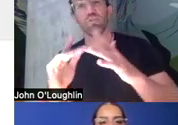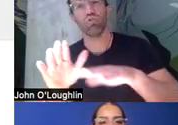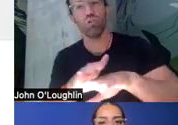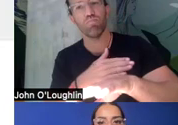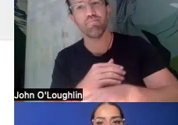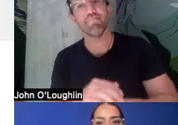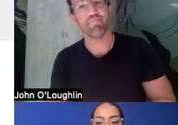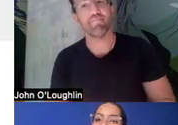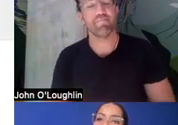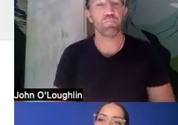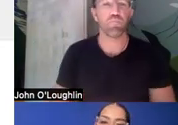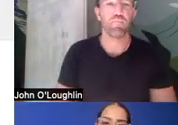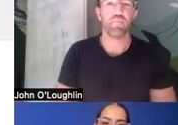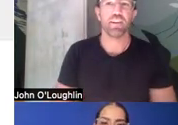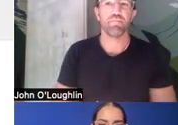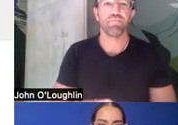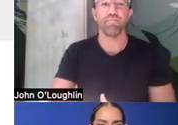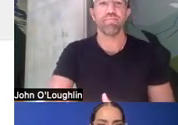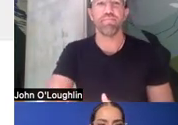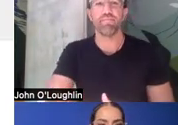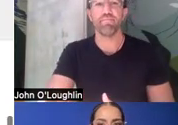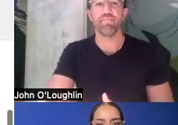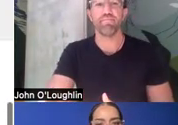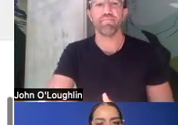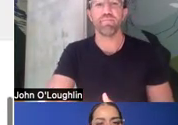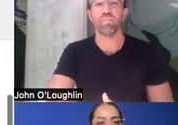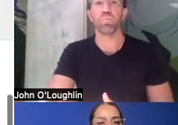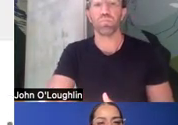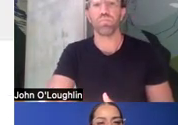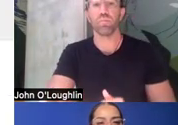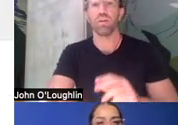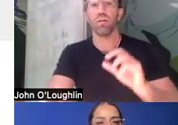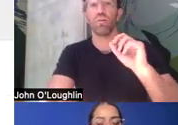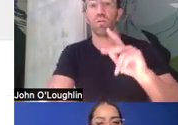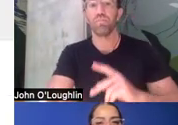All right, it's taking some time. My internet is pretty slow. Heads up.